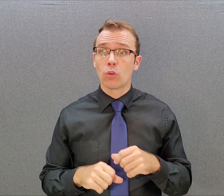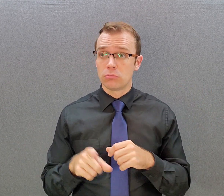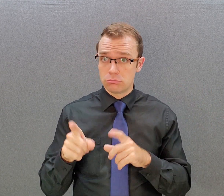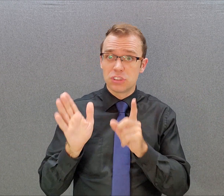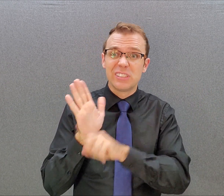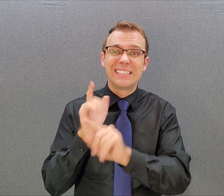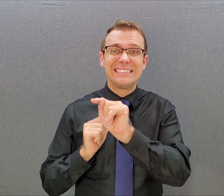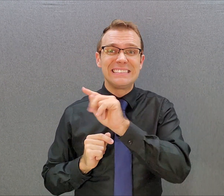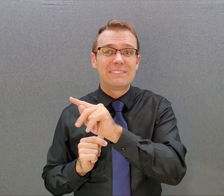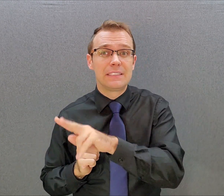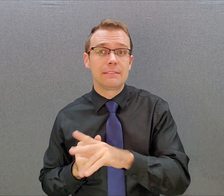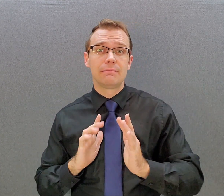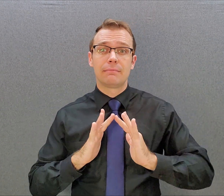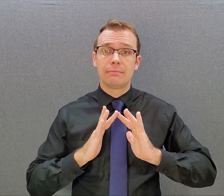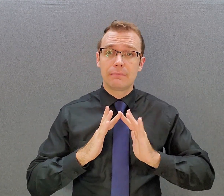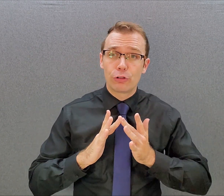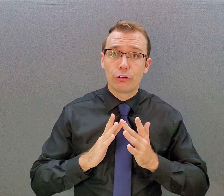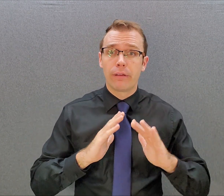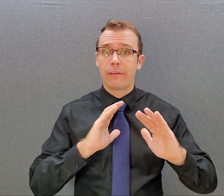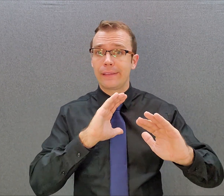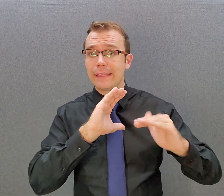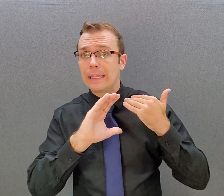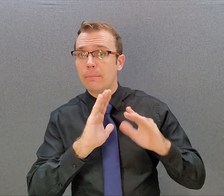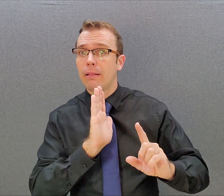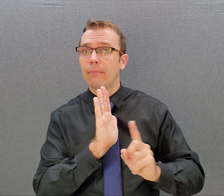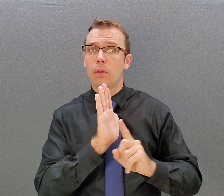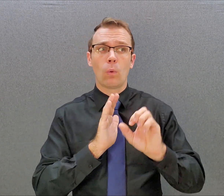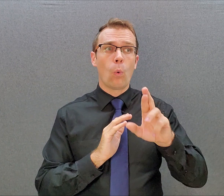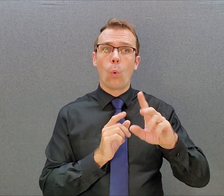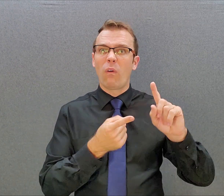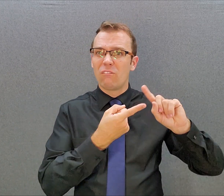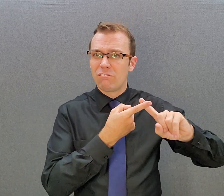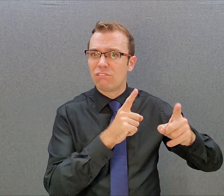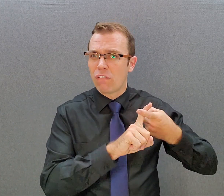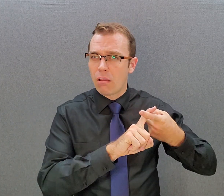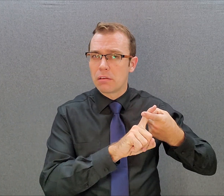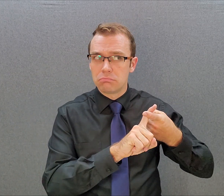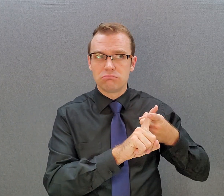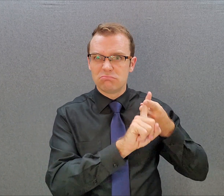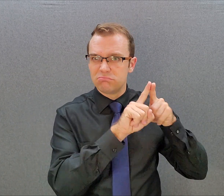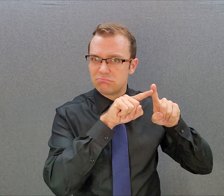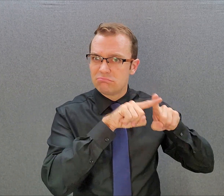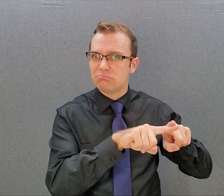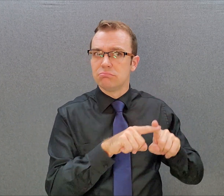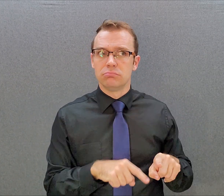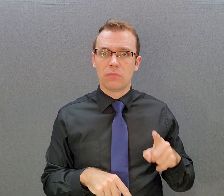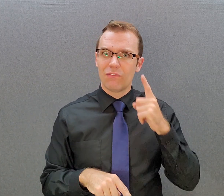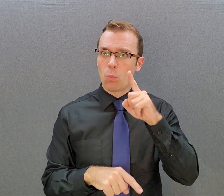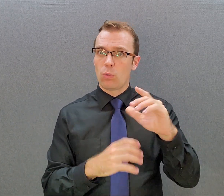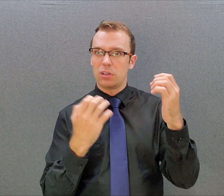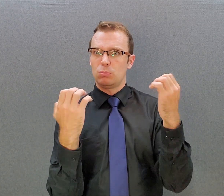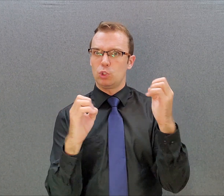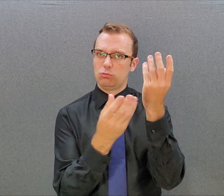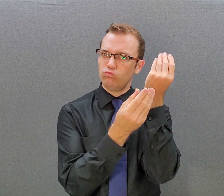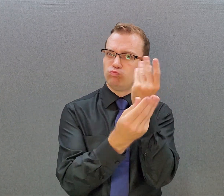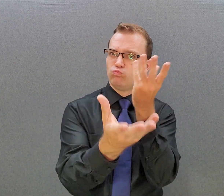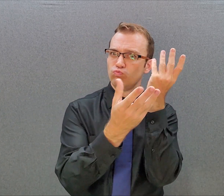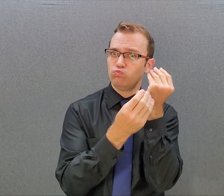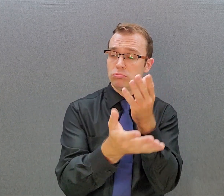the TV, internet, email alerts, or a buddy system to get information about an emergency. Do